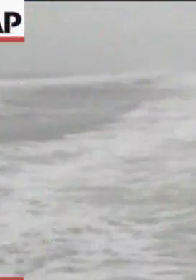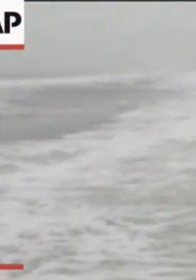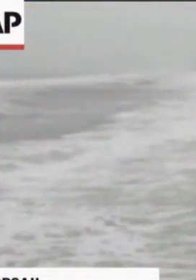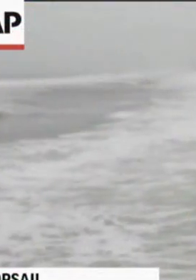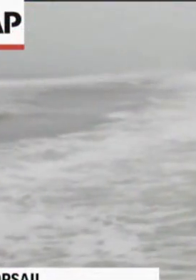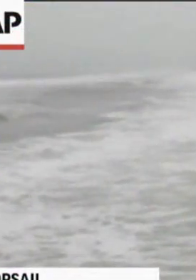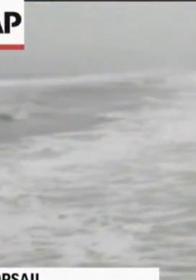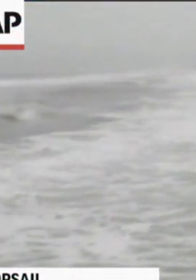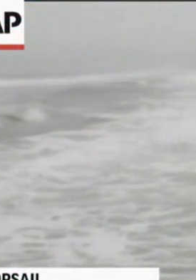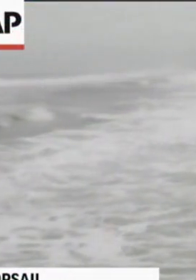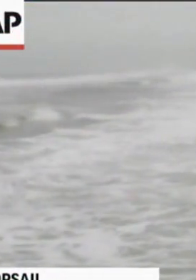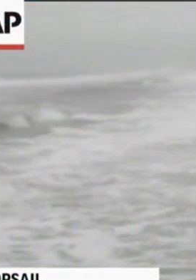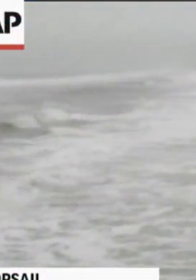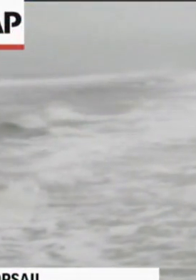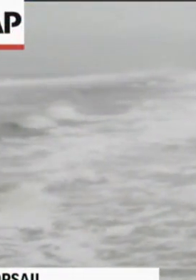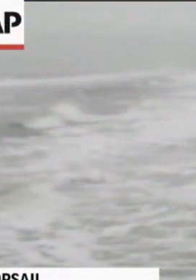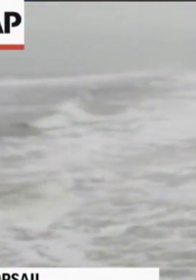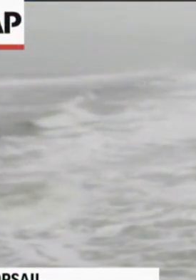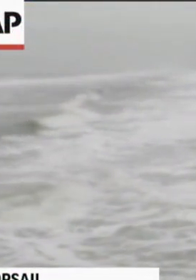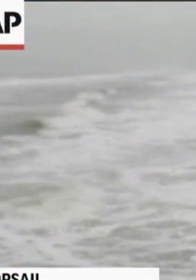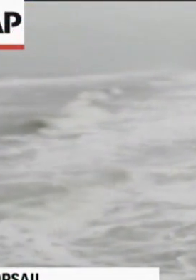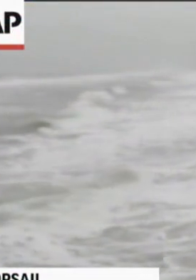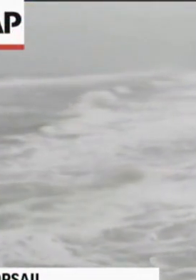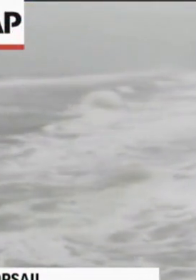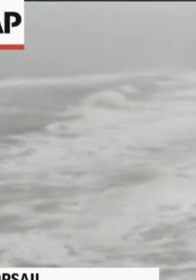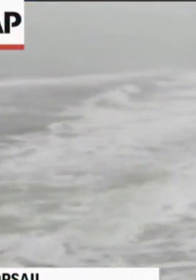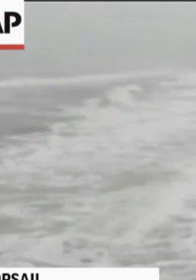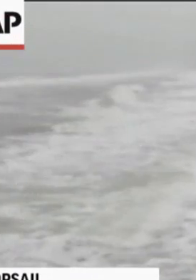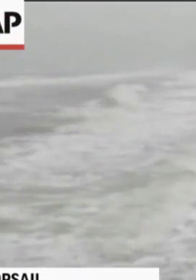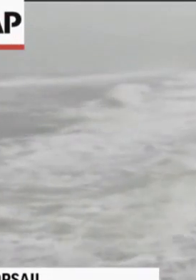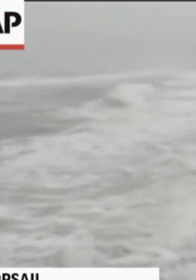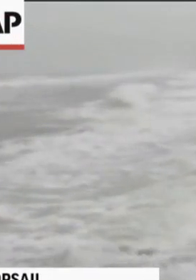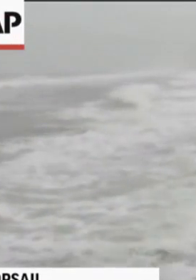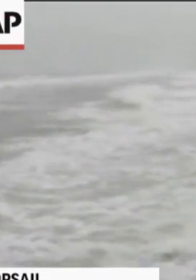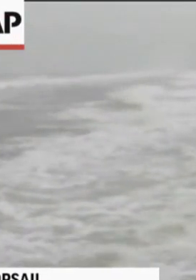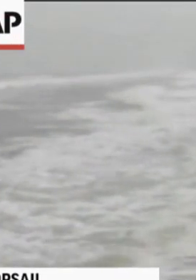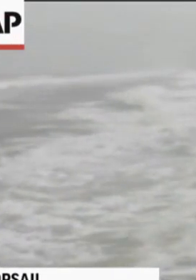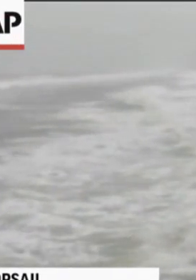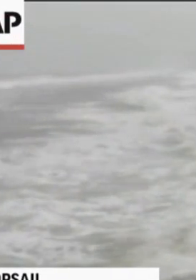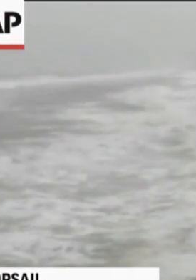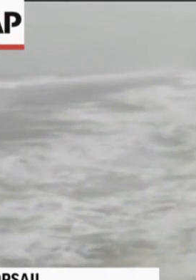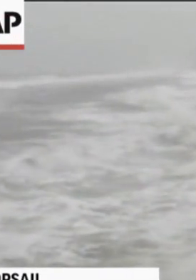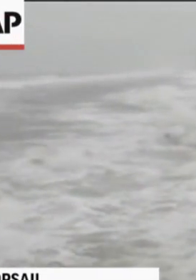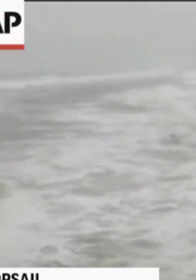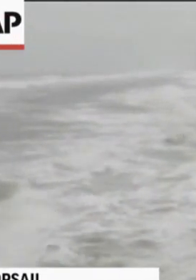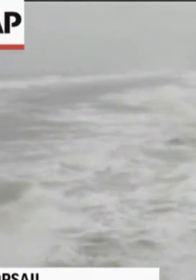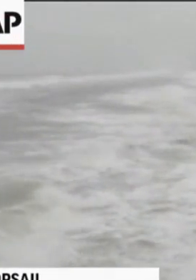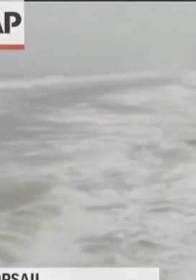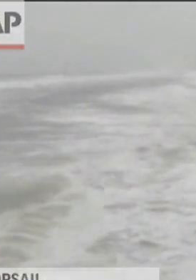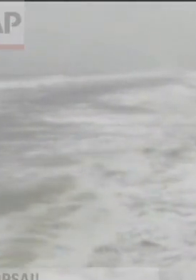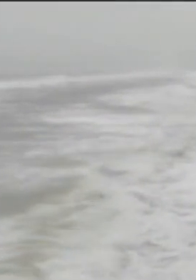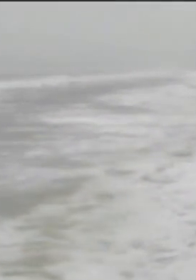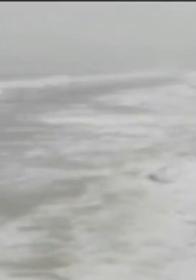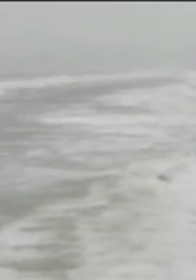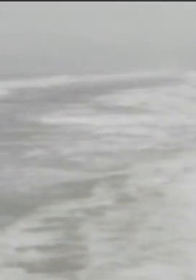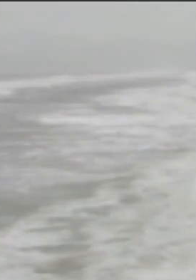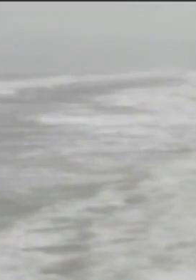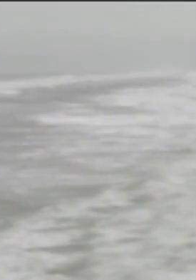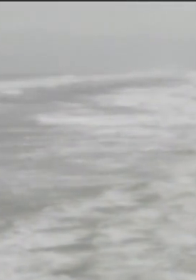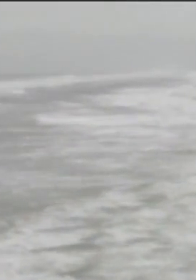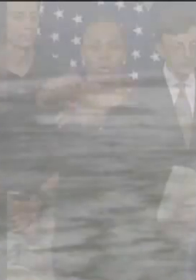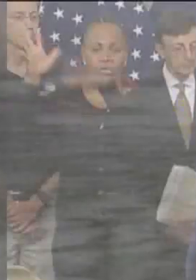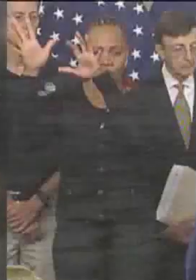storm. Although we're expecting a large surge of water, it is not expected to be a tropical storm or hurricane-type